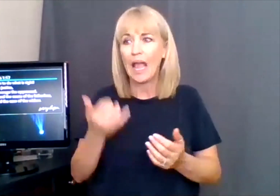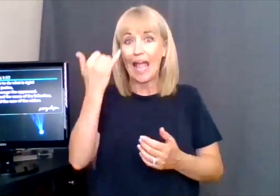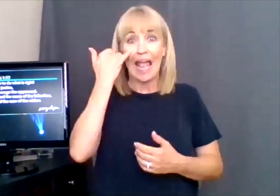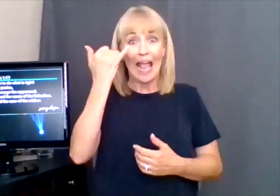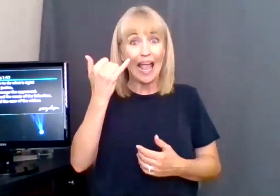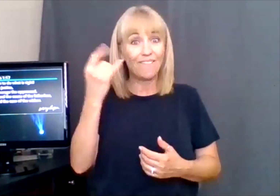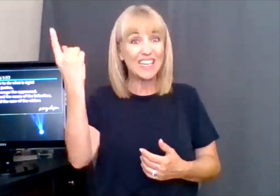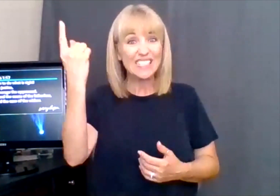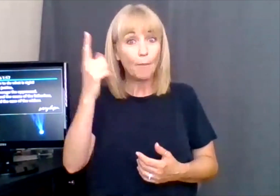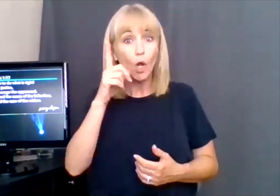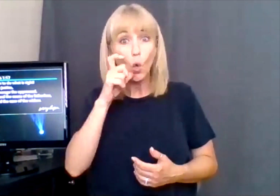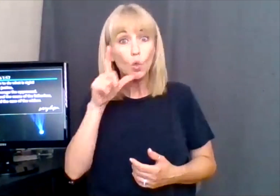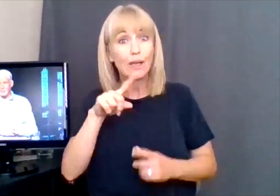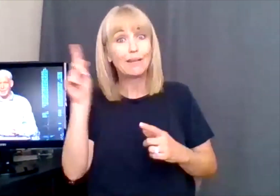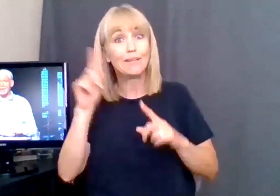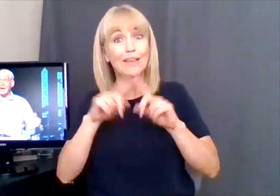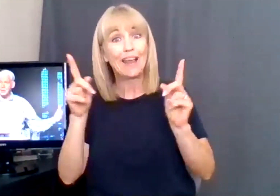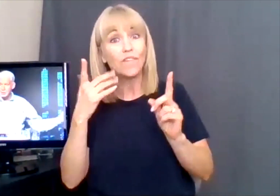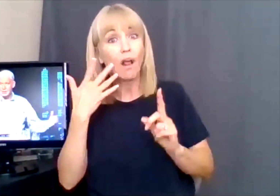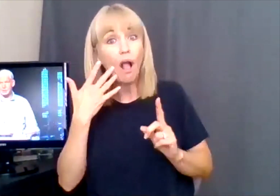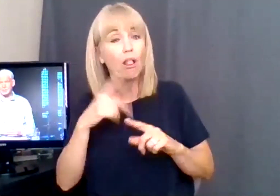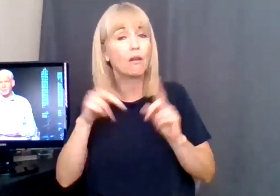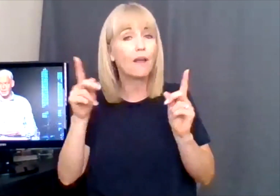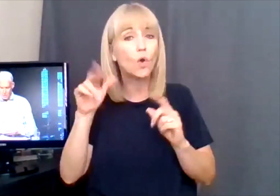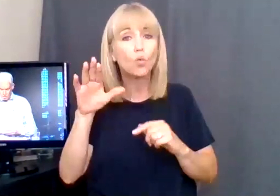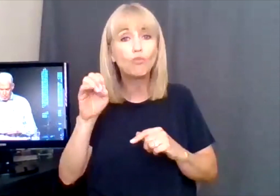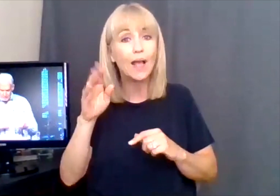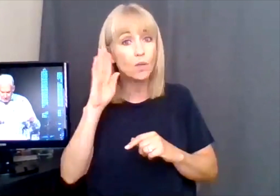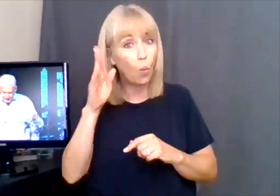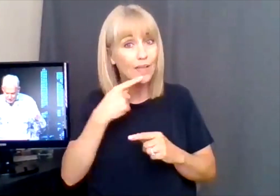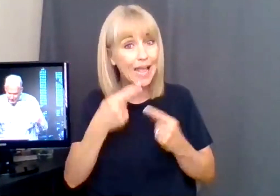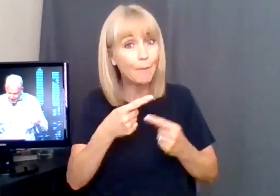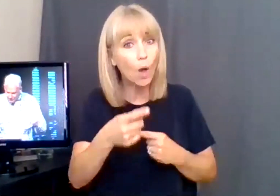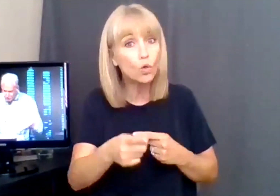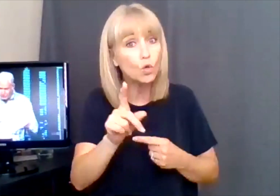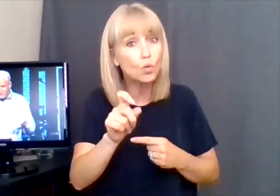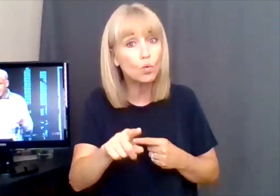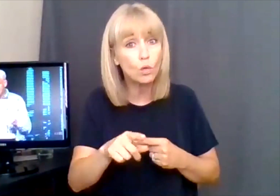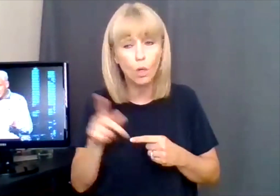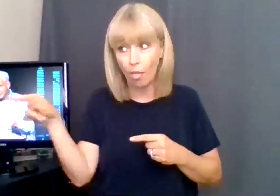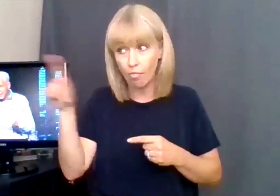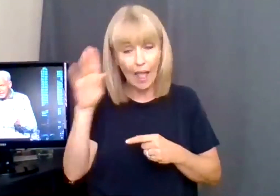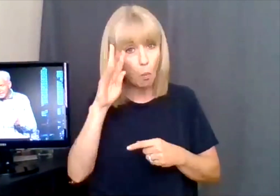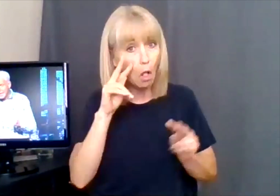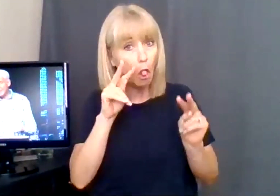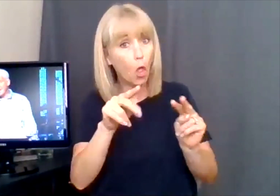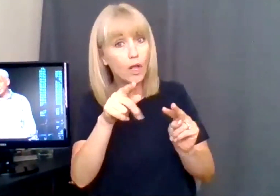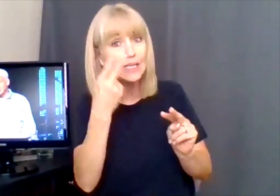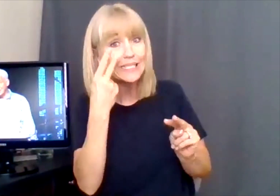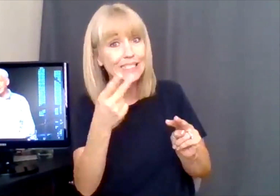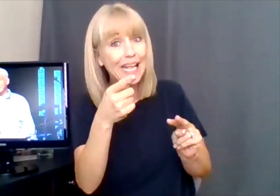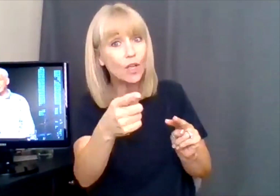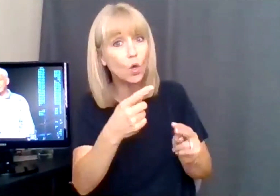say about your love and how you do this? What would somebody say about you when can they tell